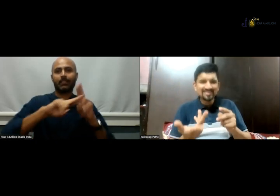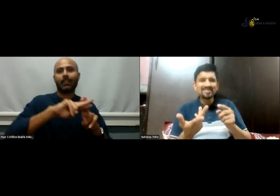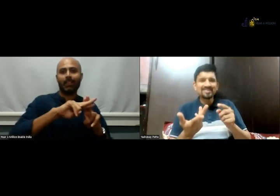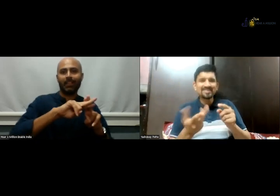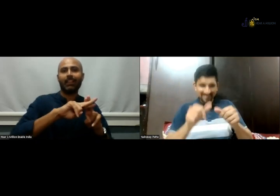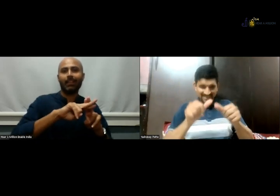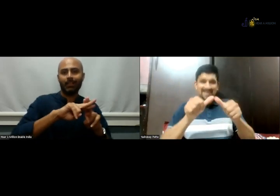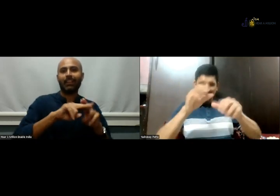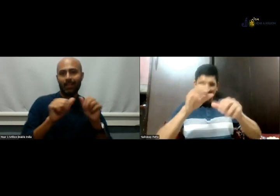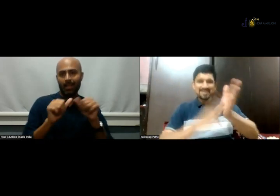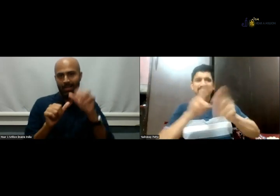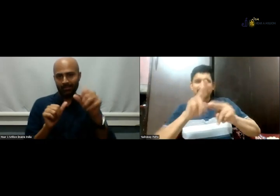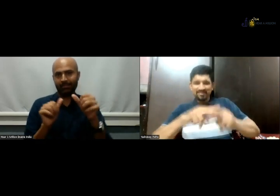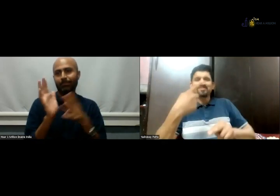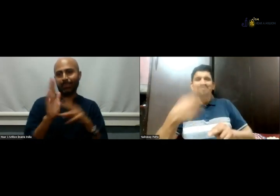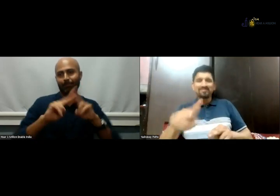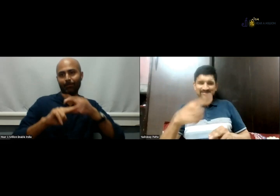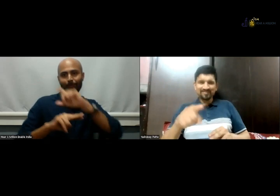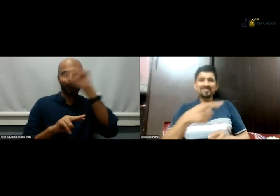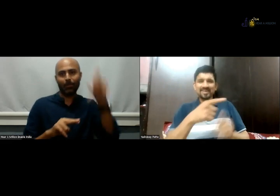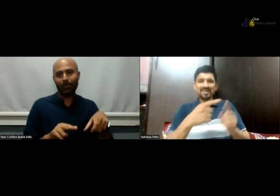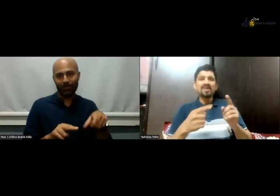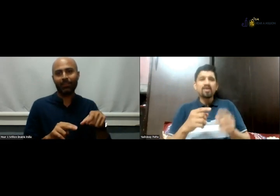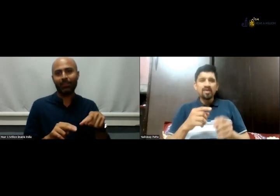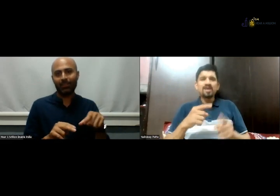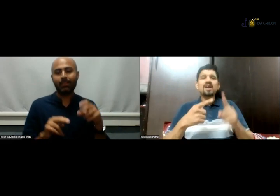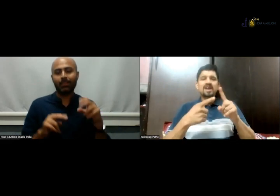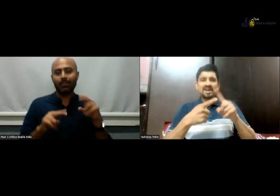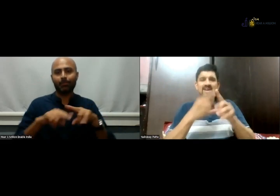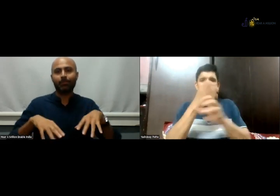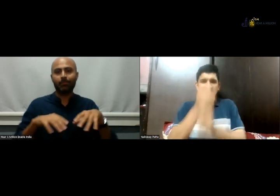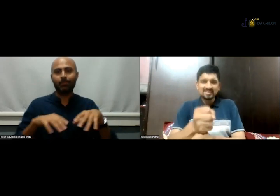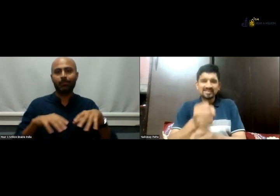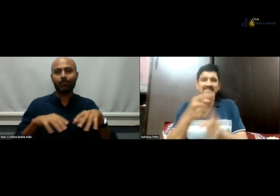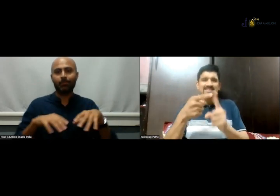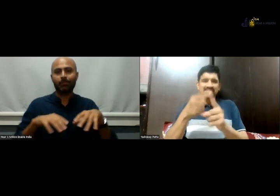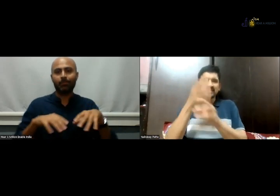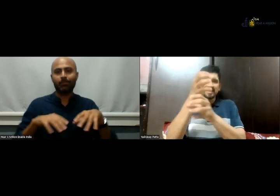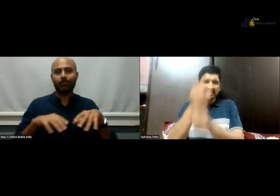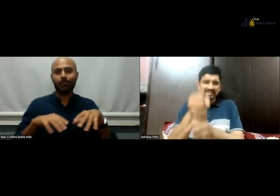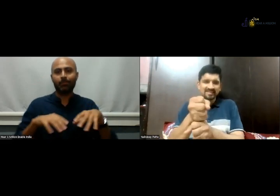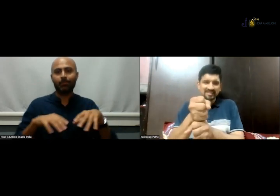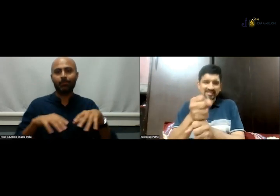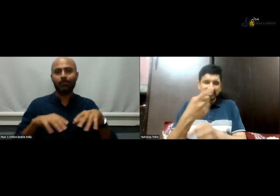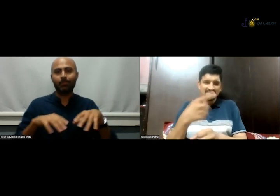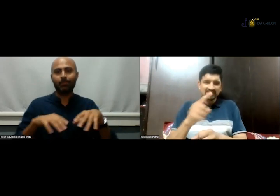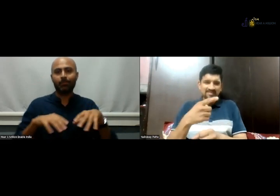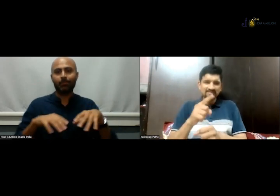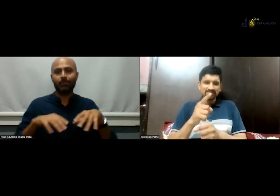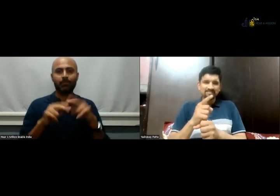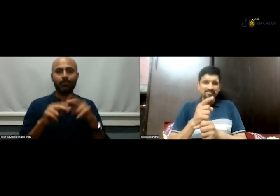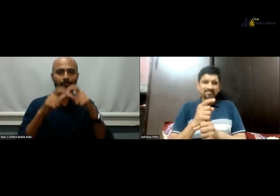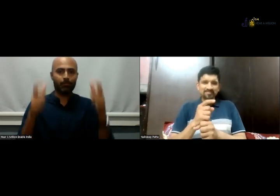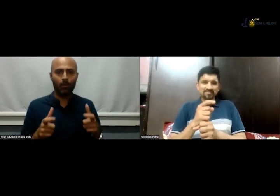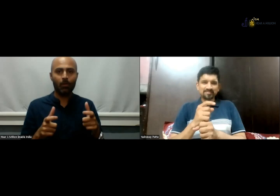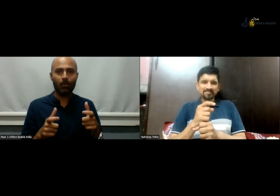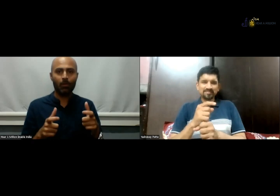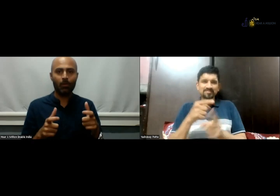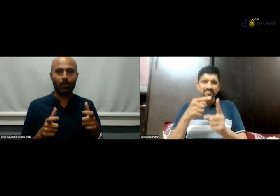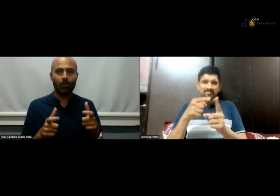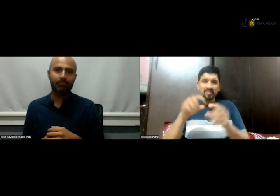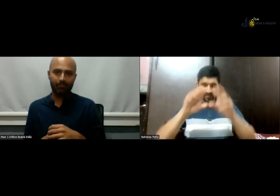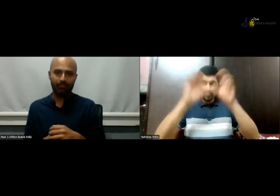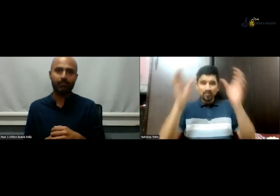Access Mantra Foundation, yeah, AMF. So she was the board. She was a